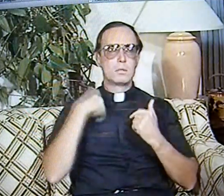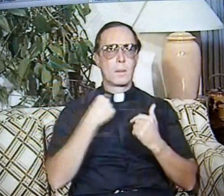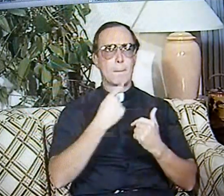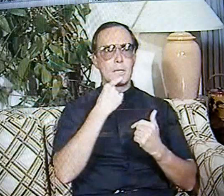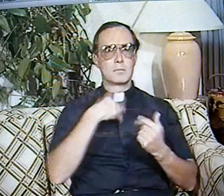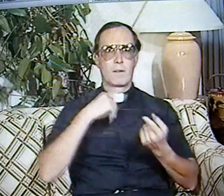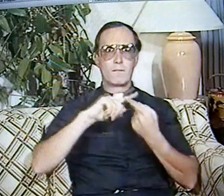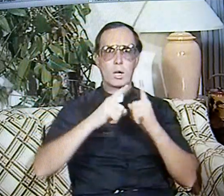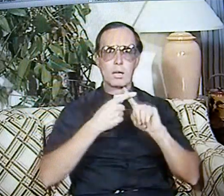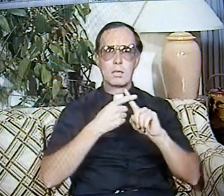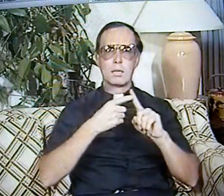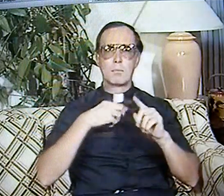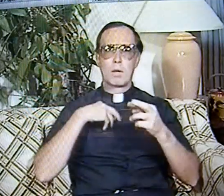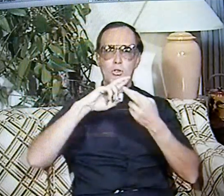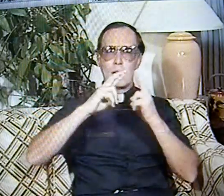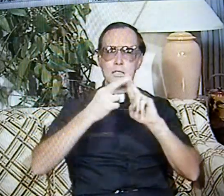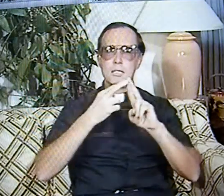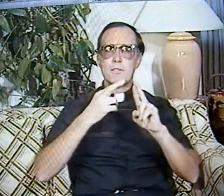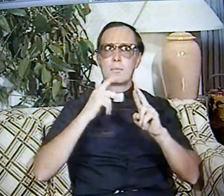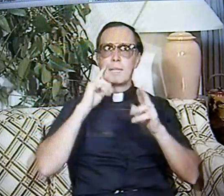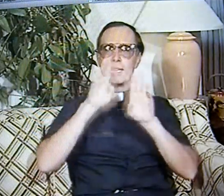Was I happy? No.